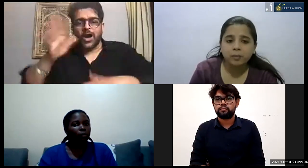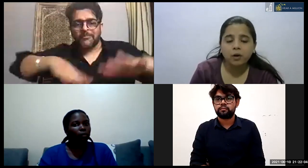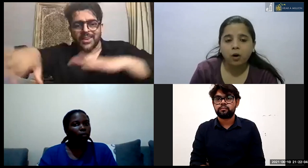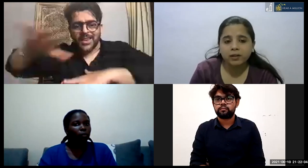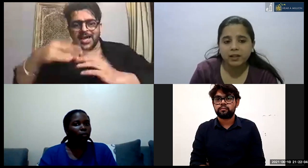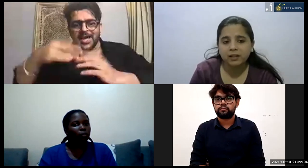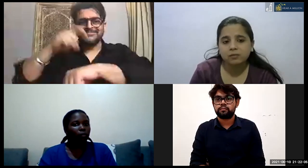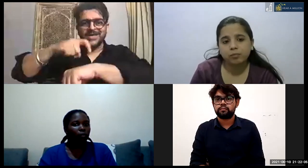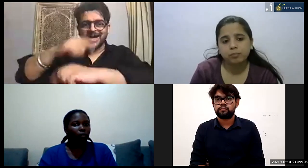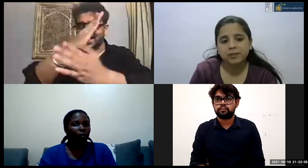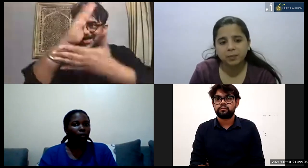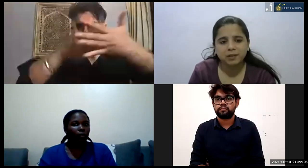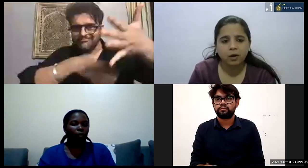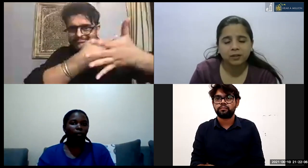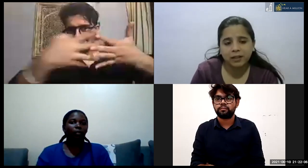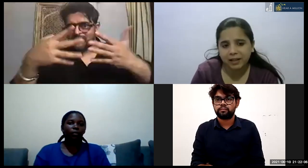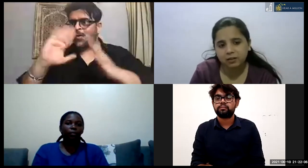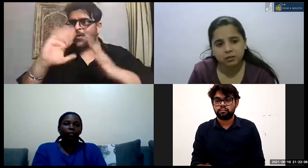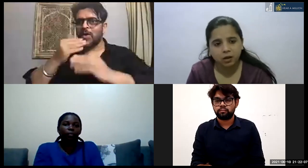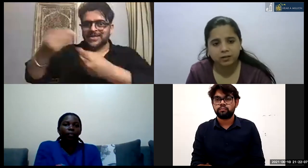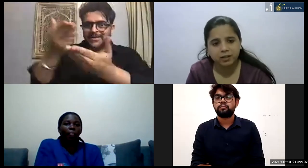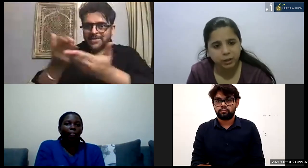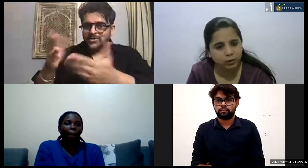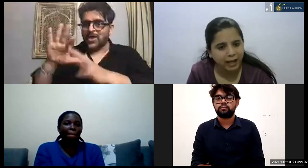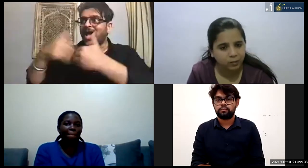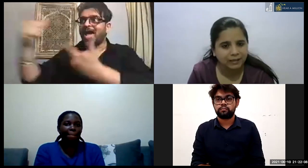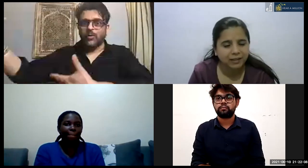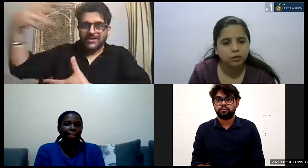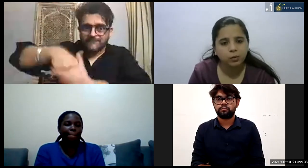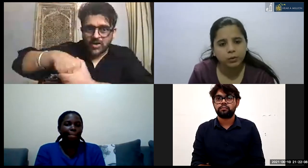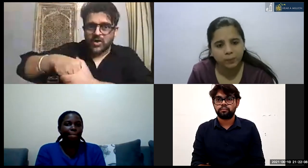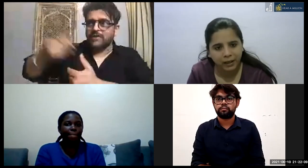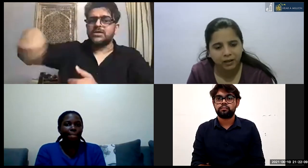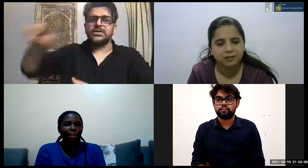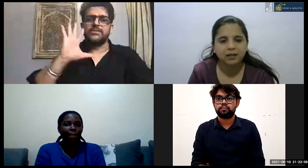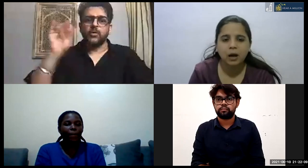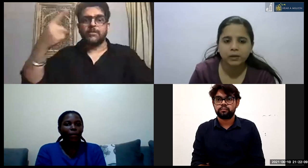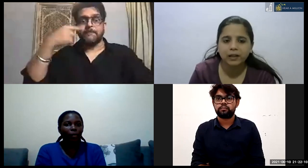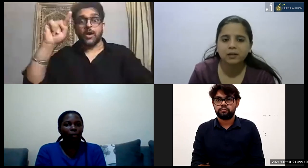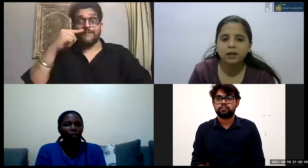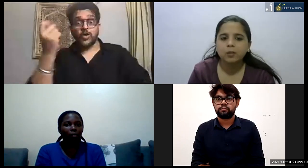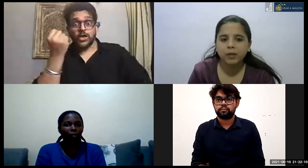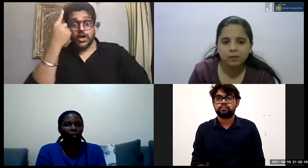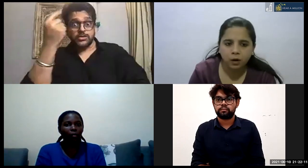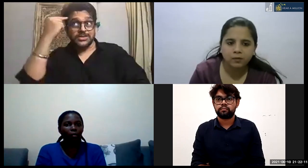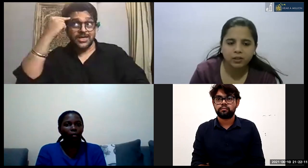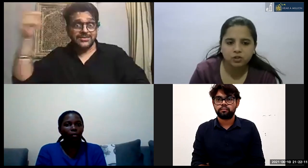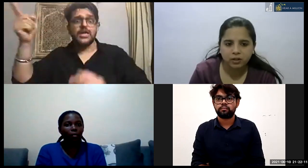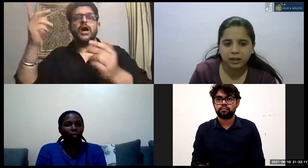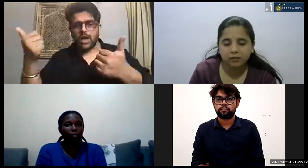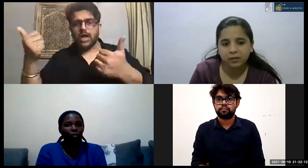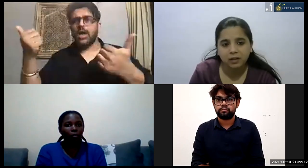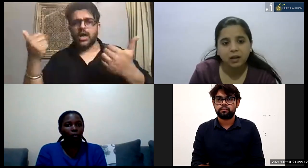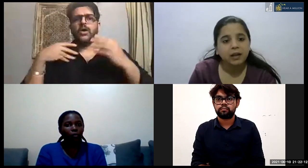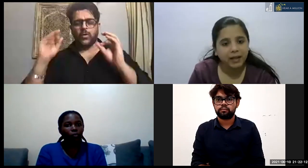staff member or the principals and all, if they can schedule the timings and talk with the parents and how they can be involved with their